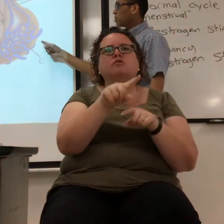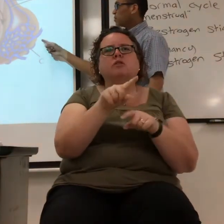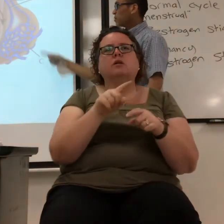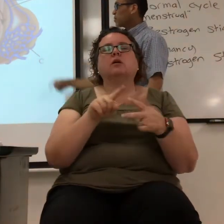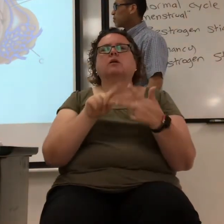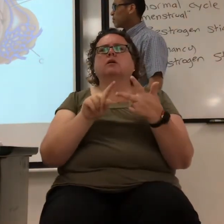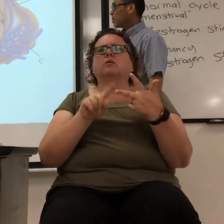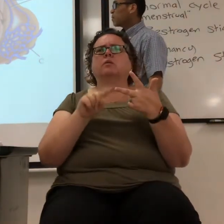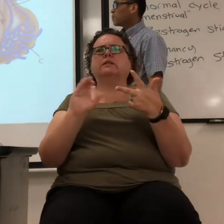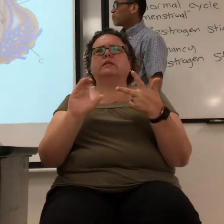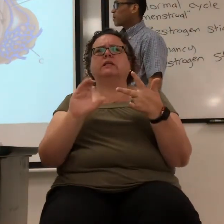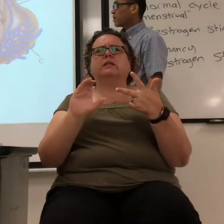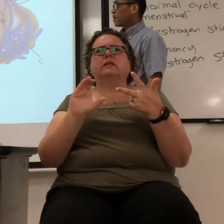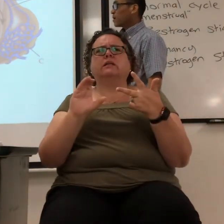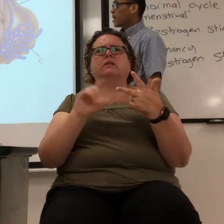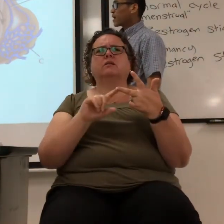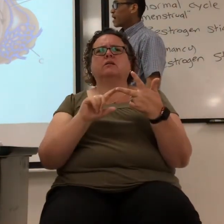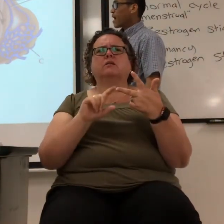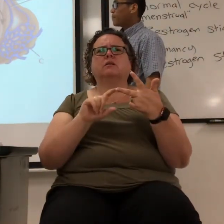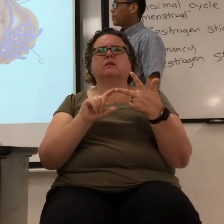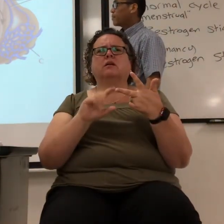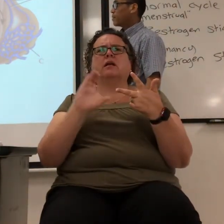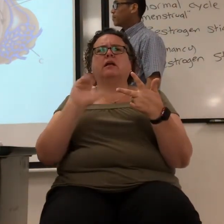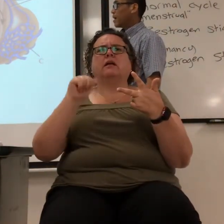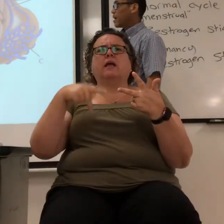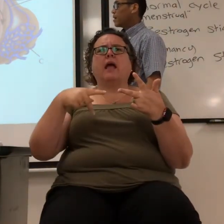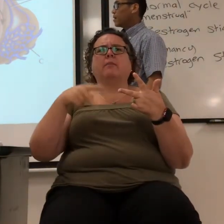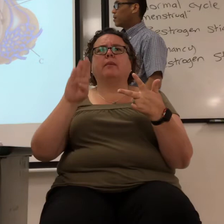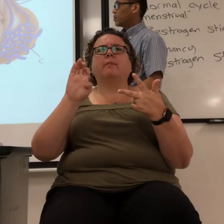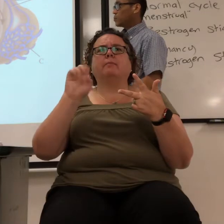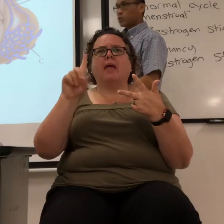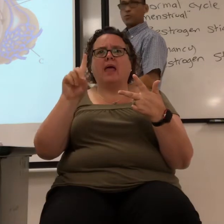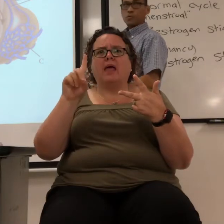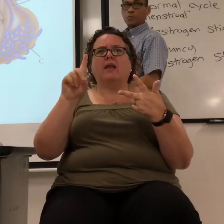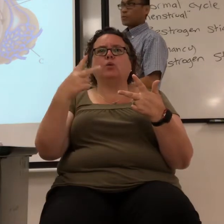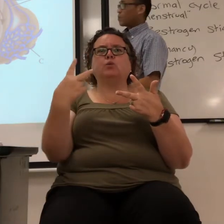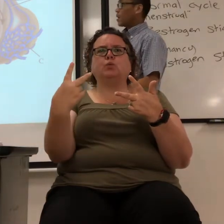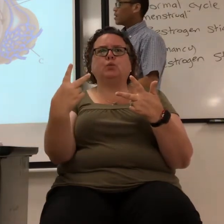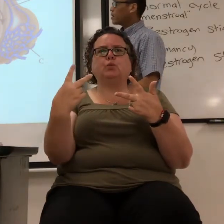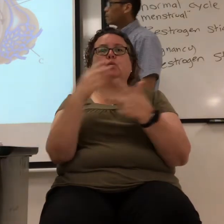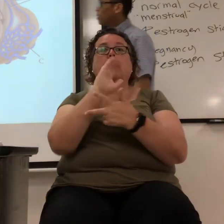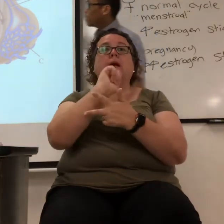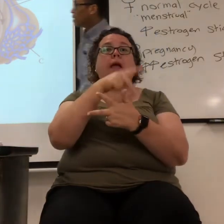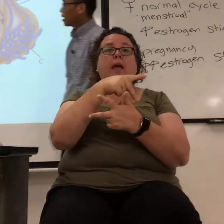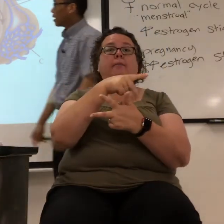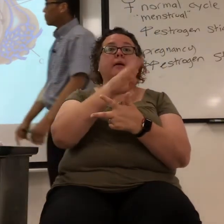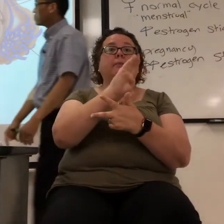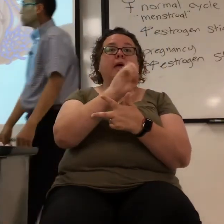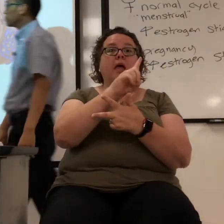C pointing to? Yeah, cap, bed, two, right?